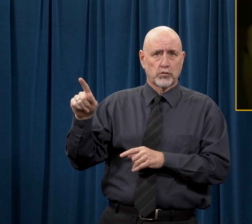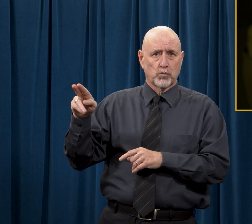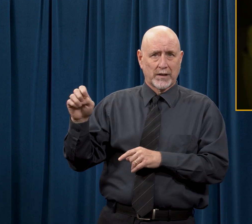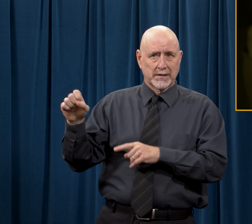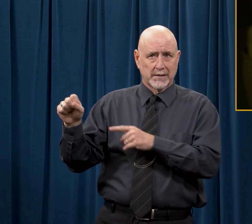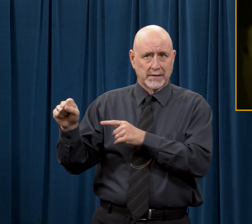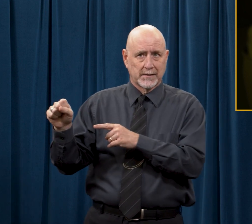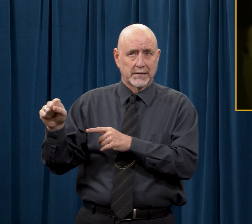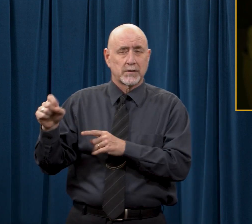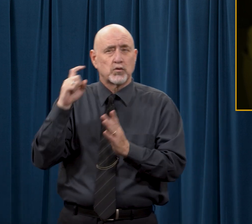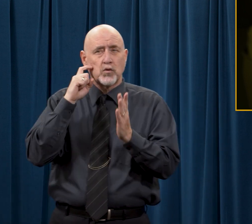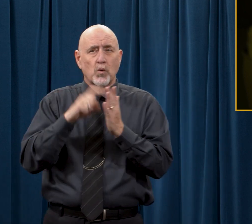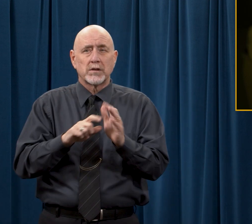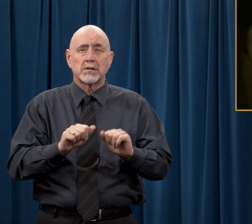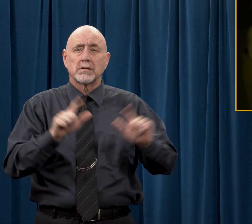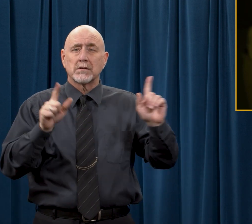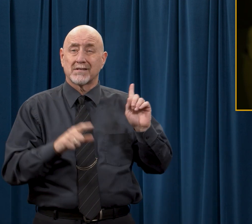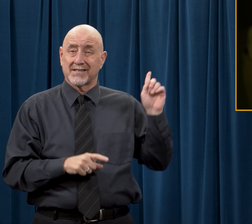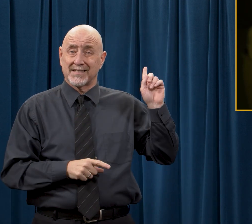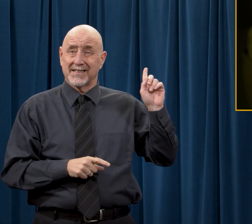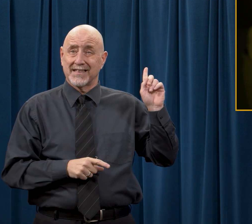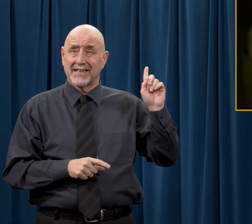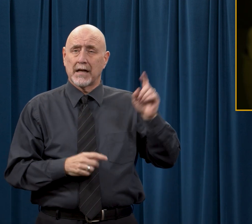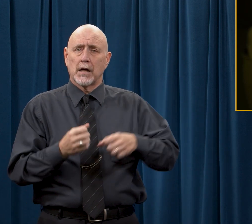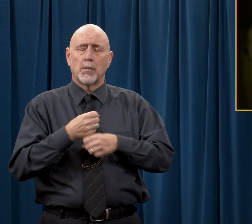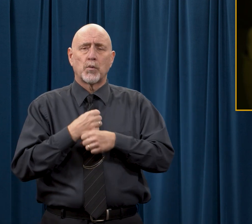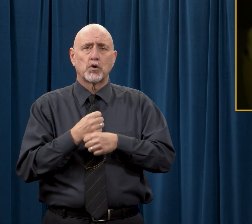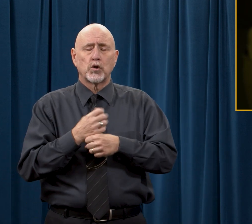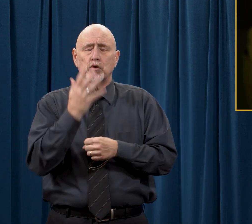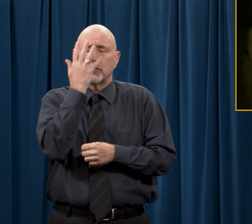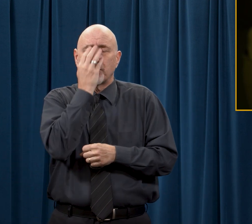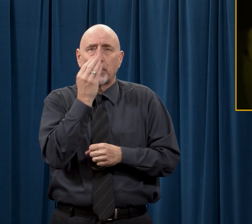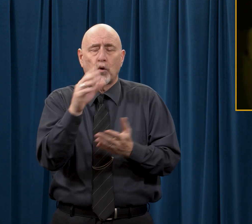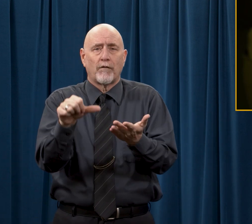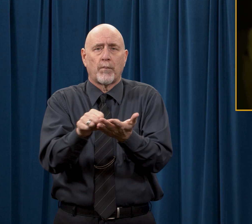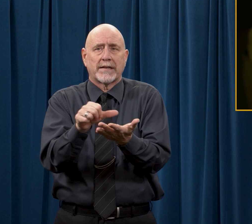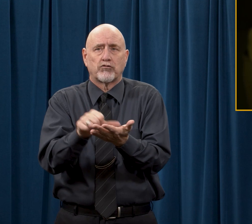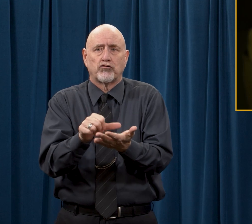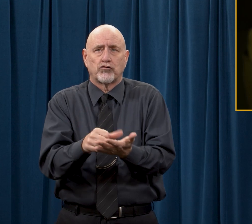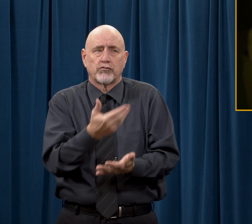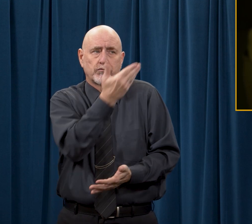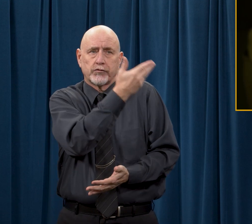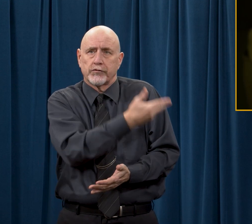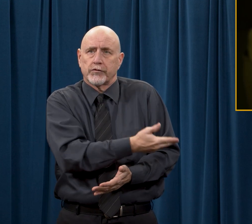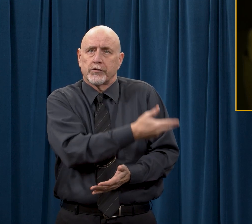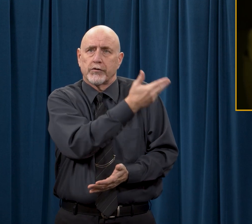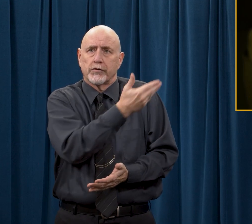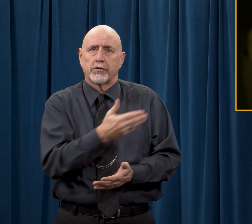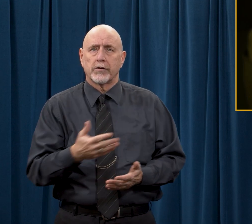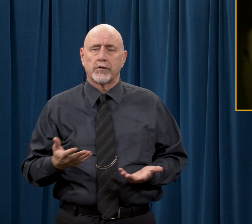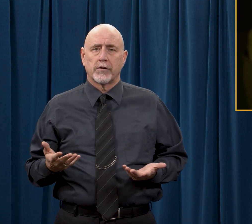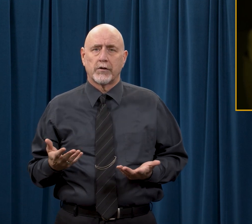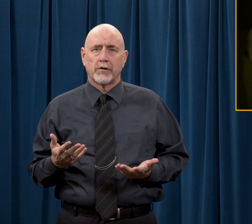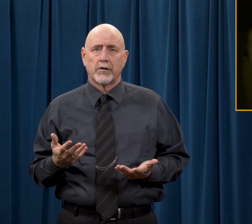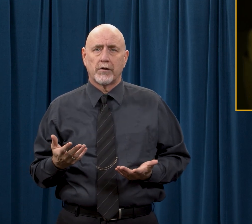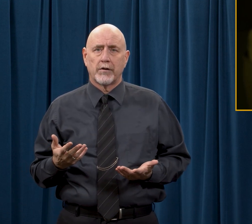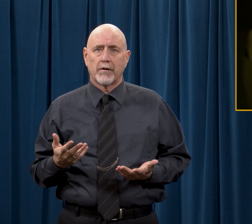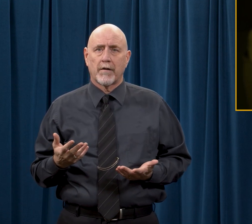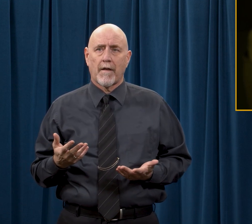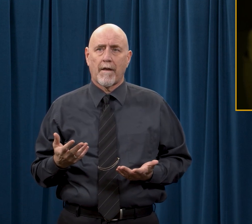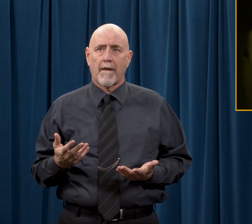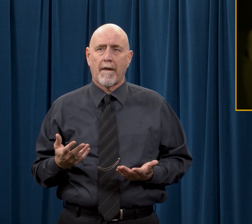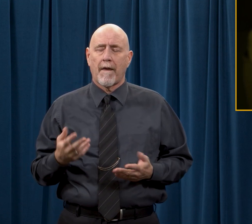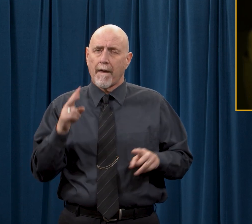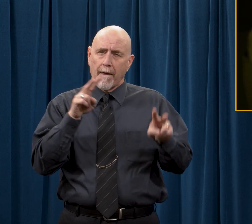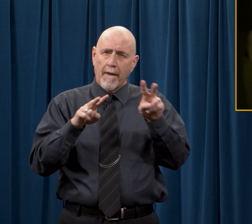Gutenberg press. Notice how this press was able to produce beautiful pages of the Bible